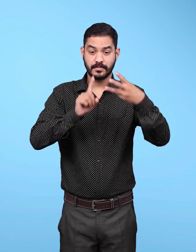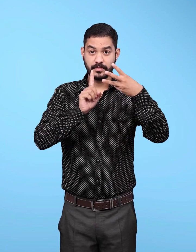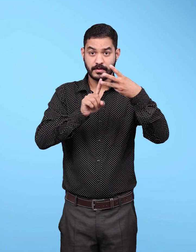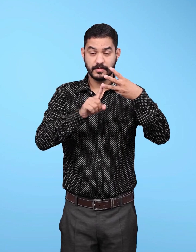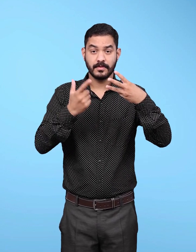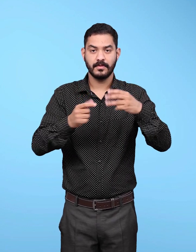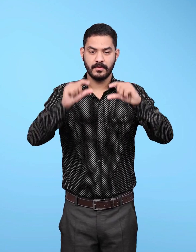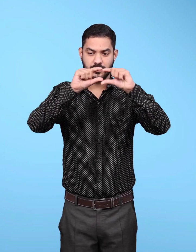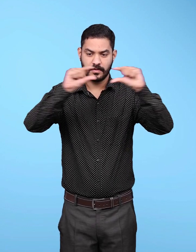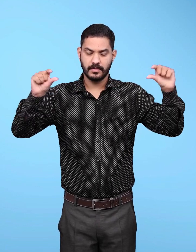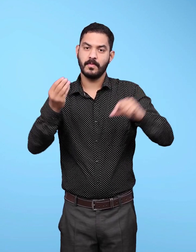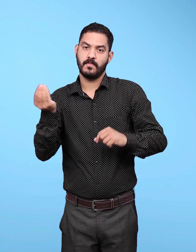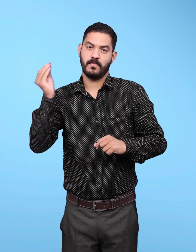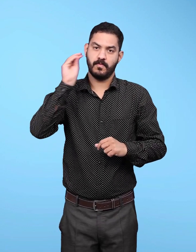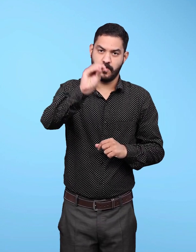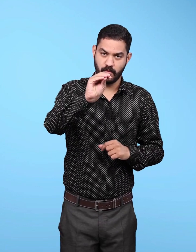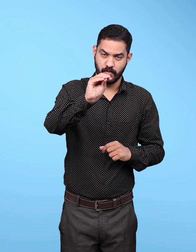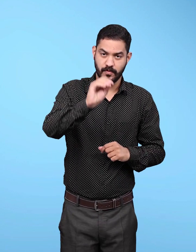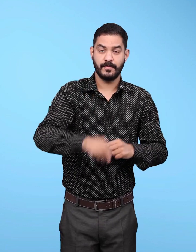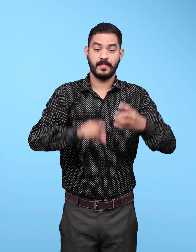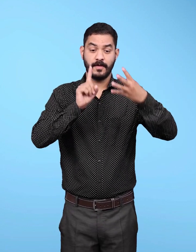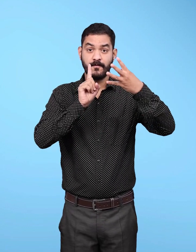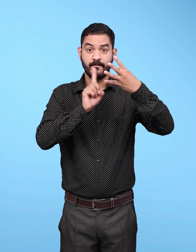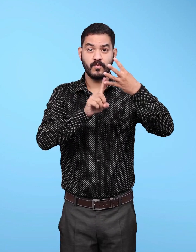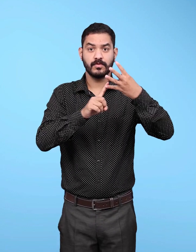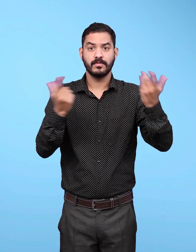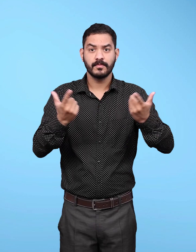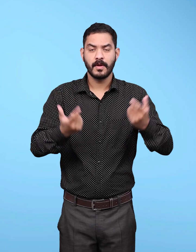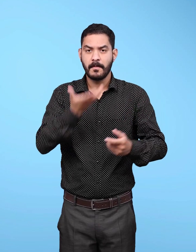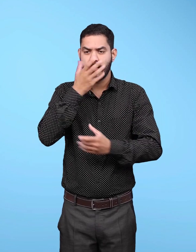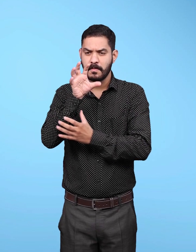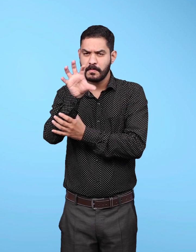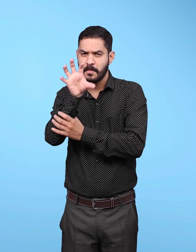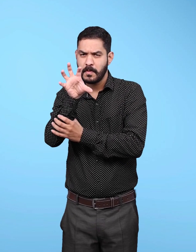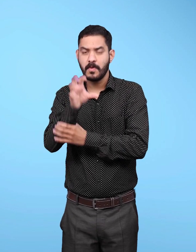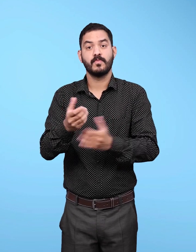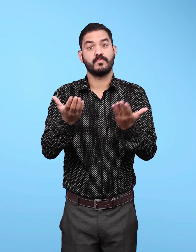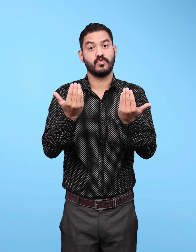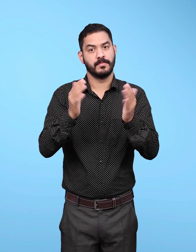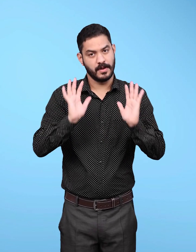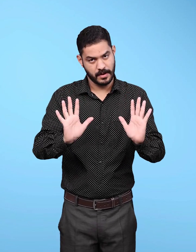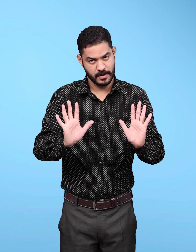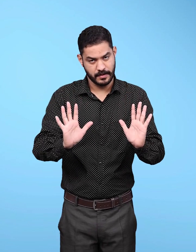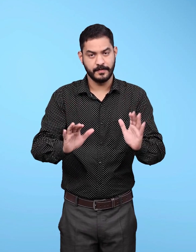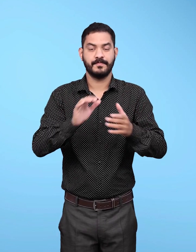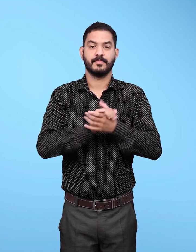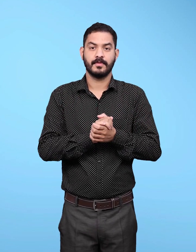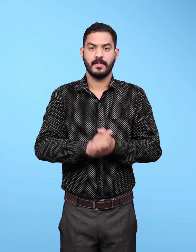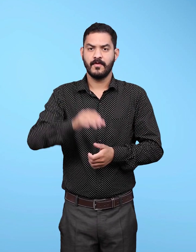3. Fill in the blank. 4. This is possible with irrigation.